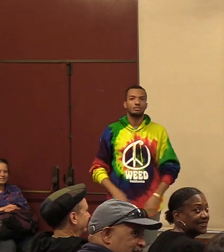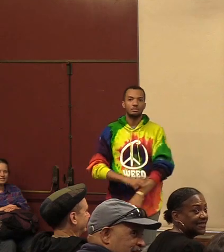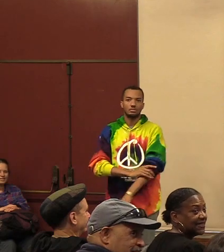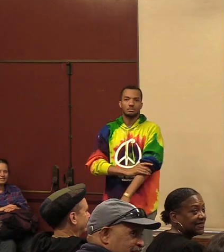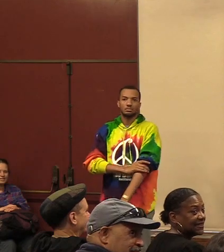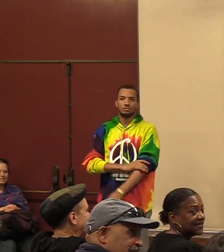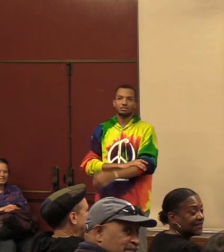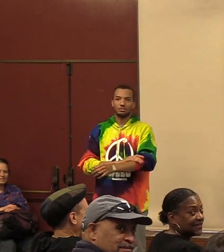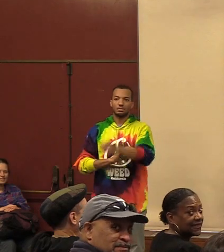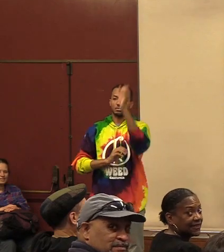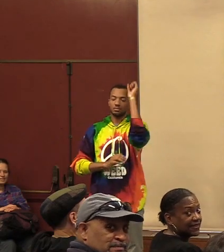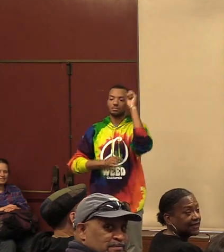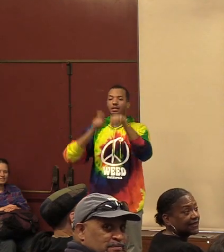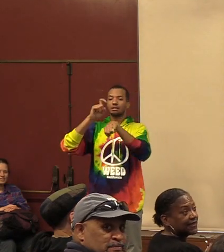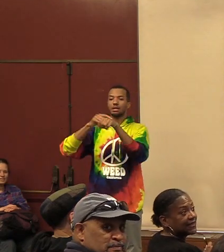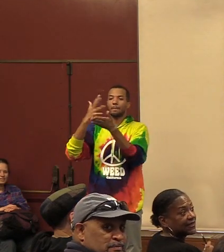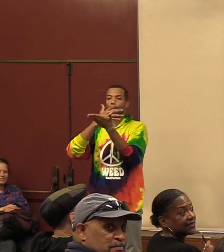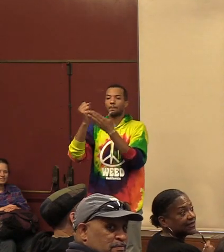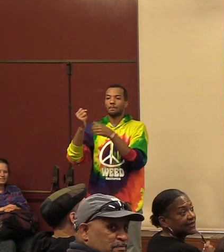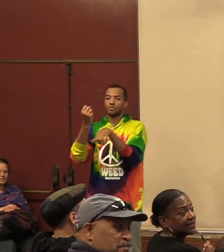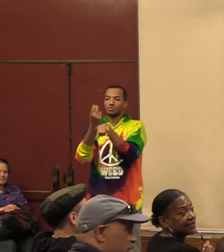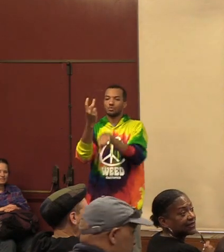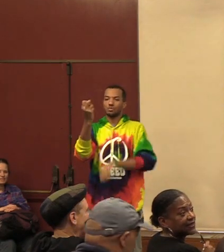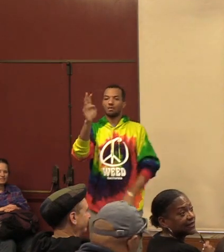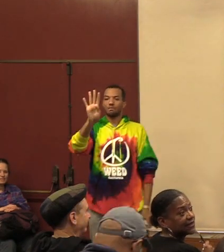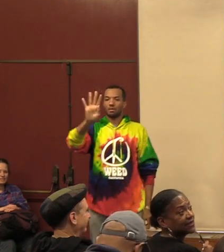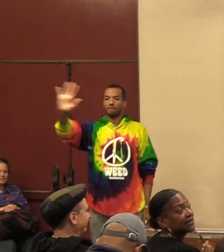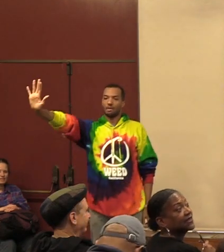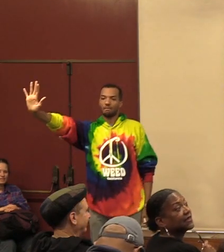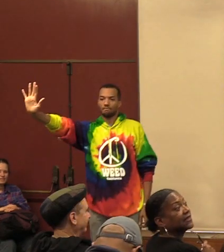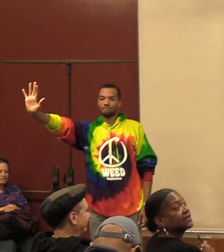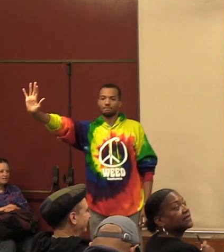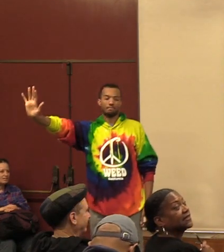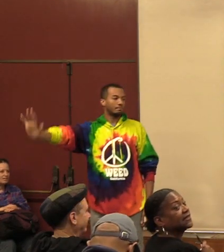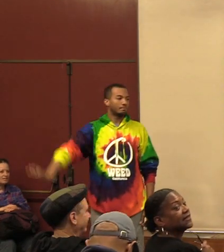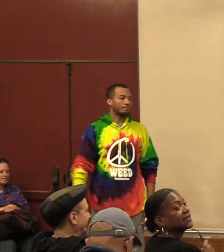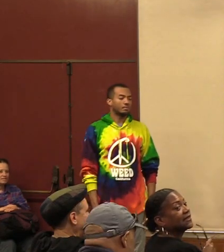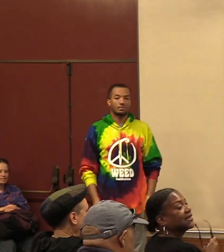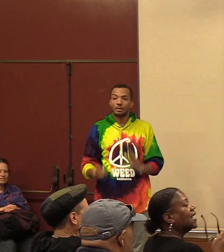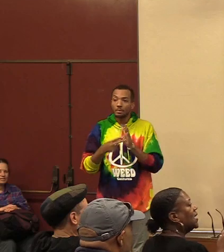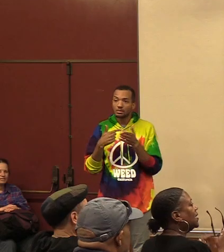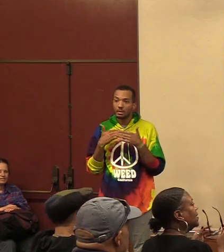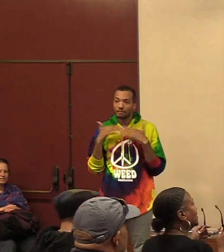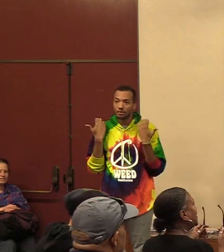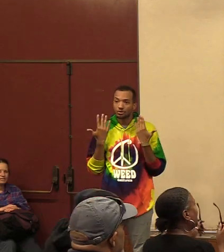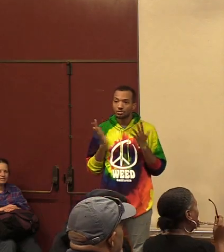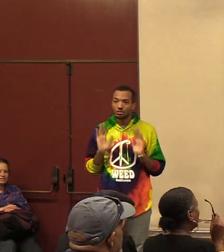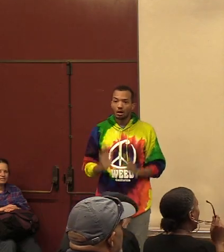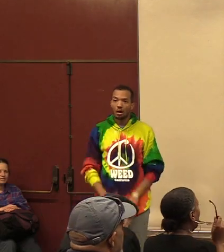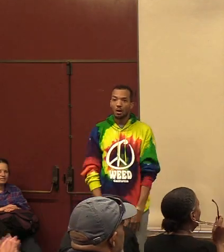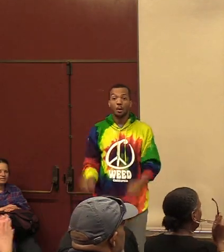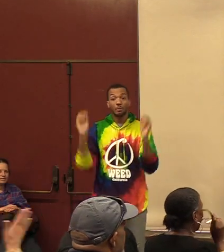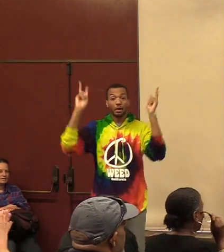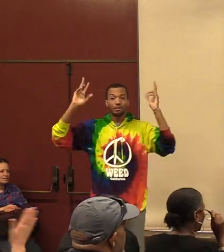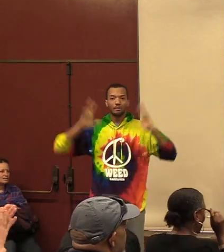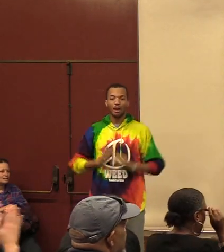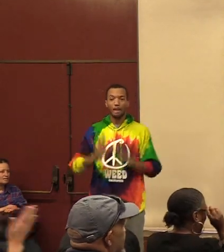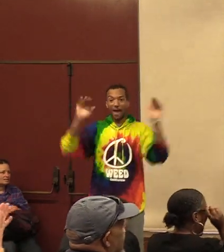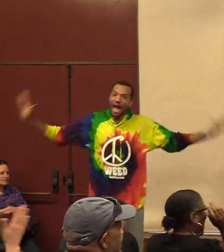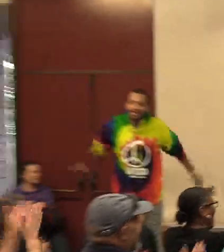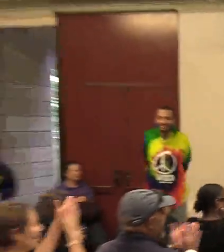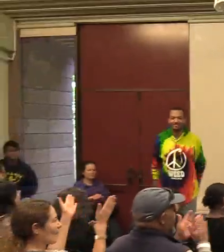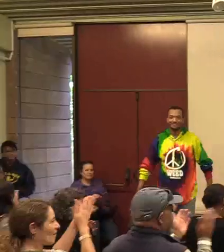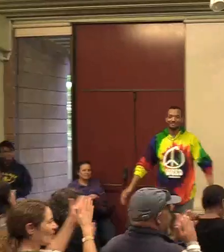Huh? The time is from. So I'm done. Oh, okay. Okay, then bye.